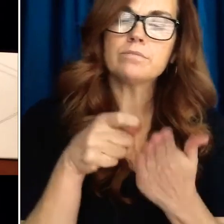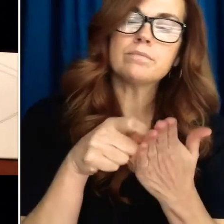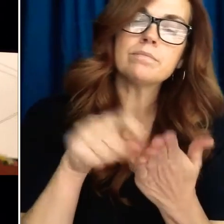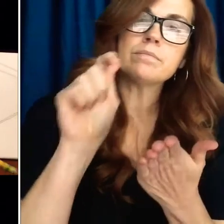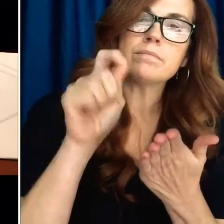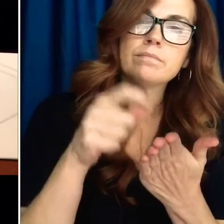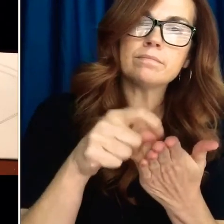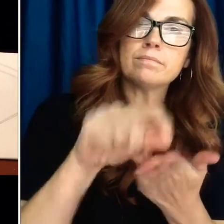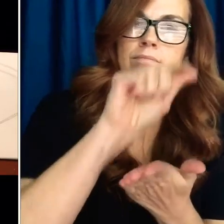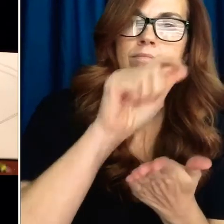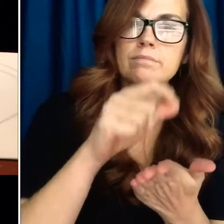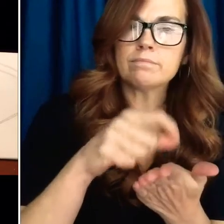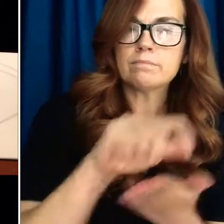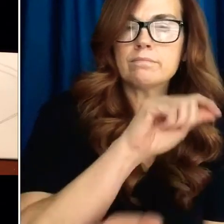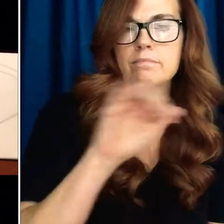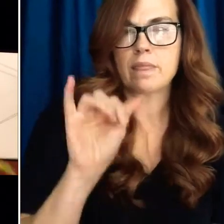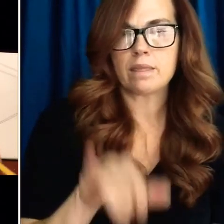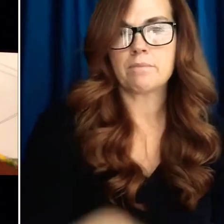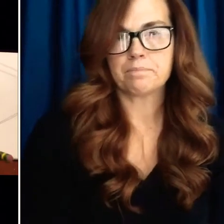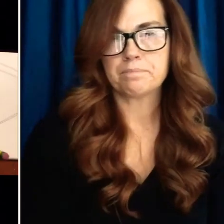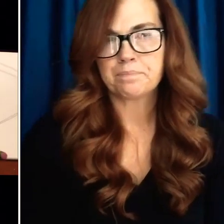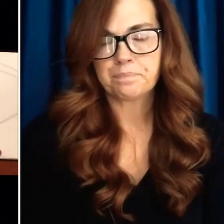that lash line.